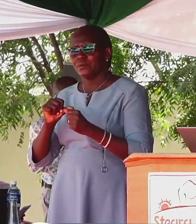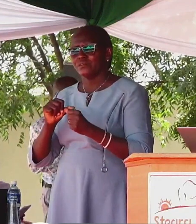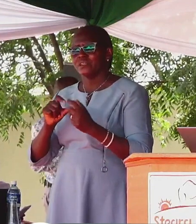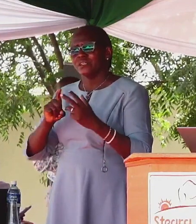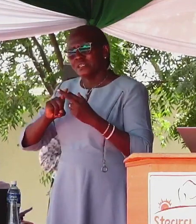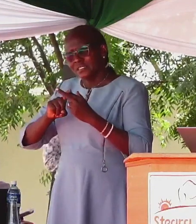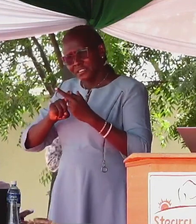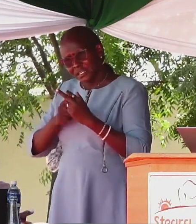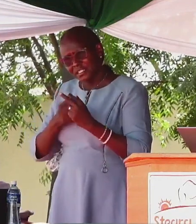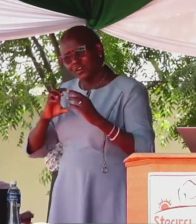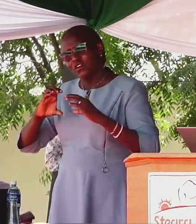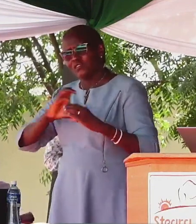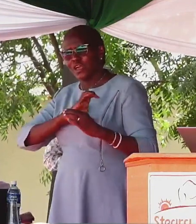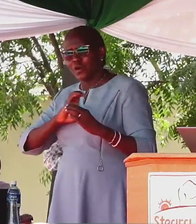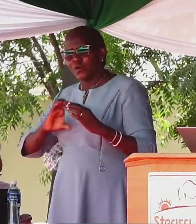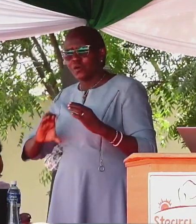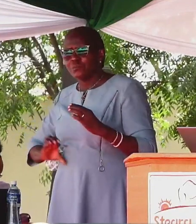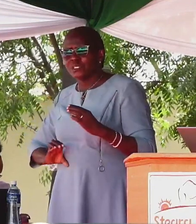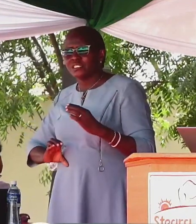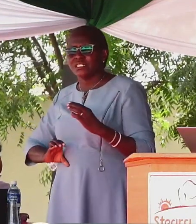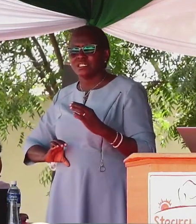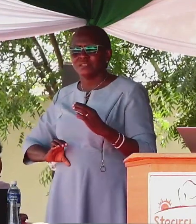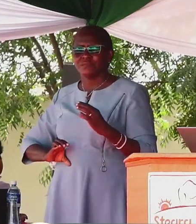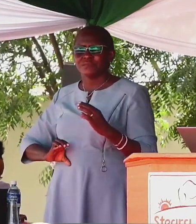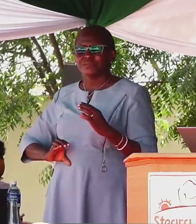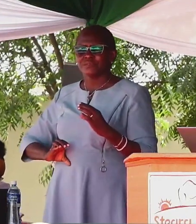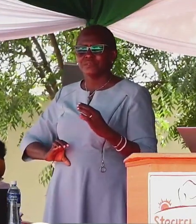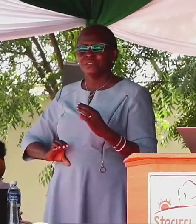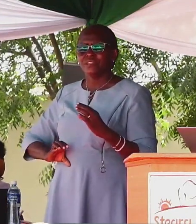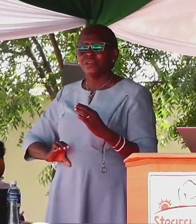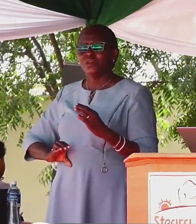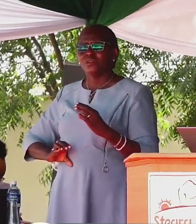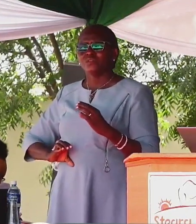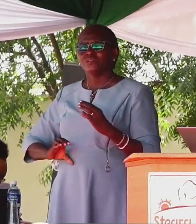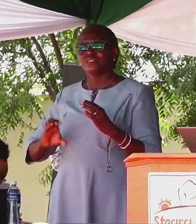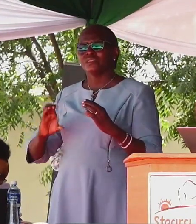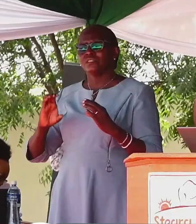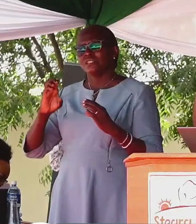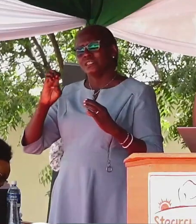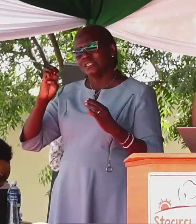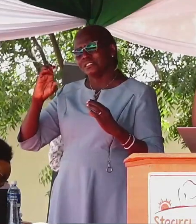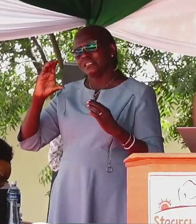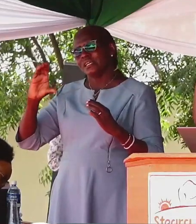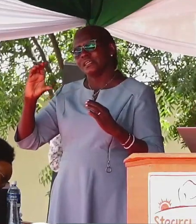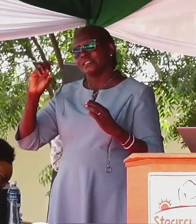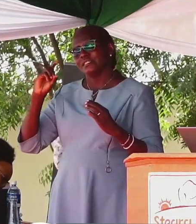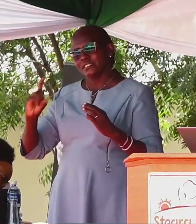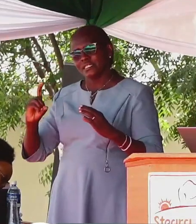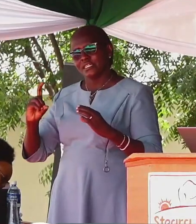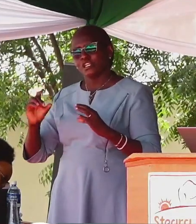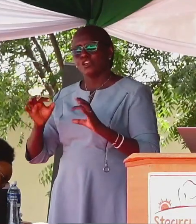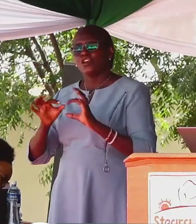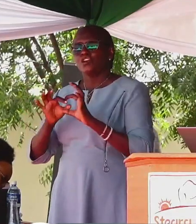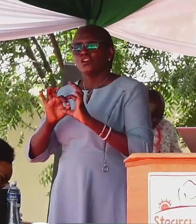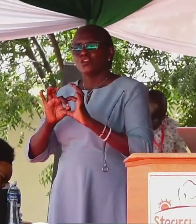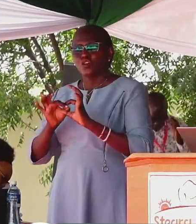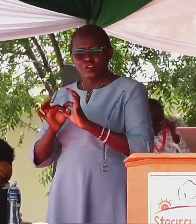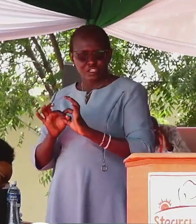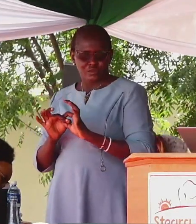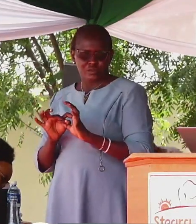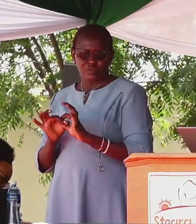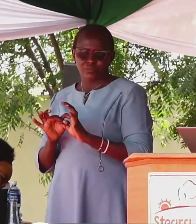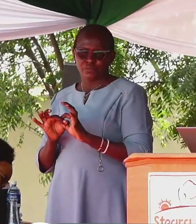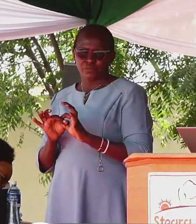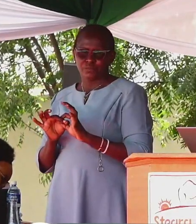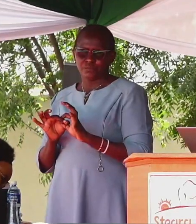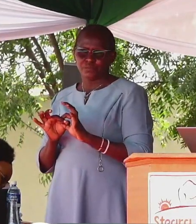establishing a committee on ECD quality assurance and mentions the SCAC, yet SCAC is not in place in the national government.